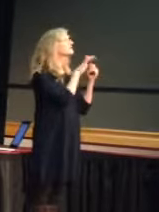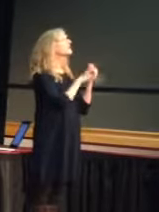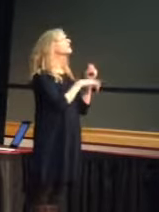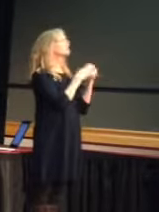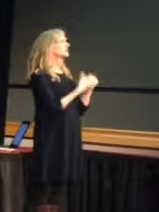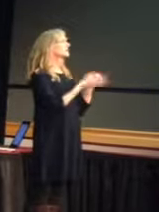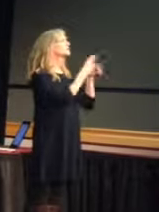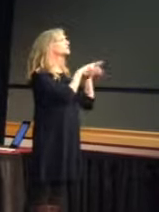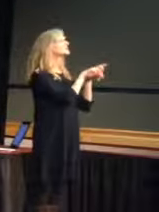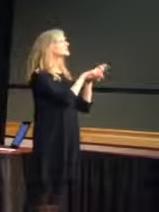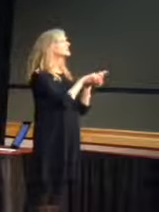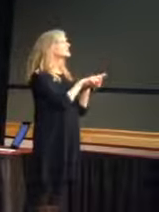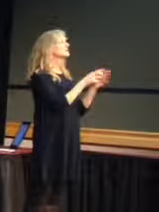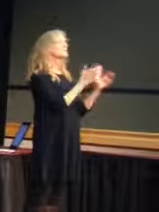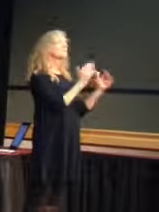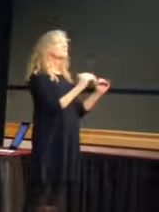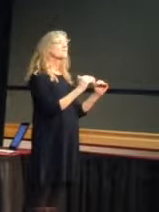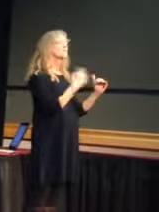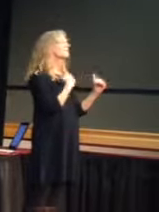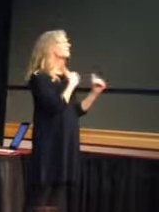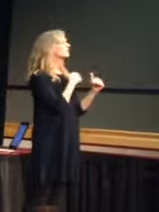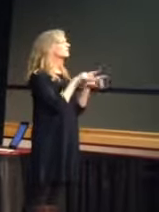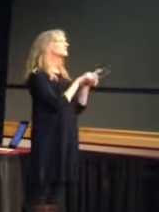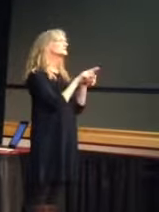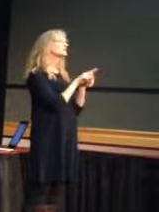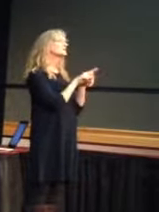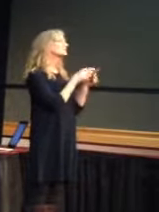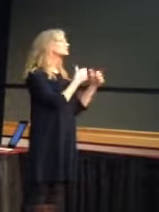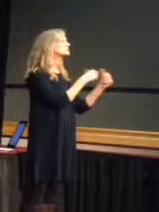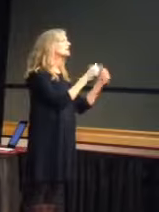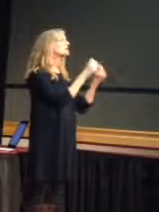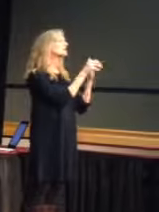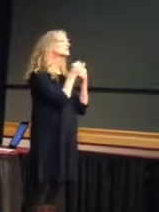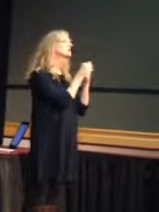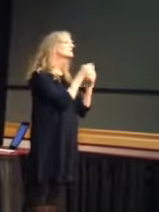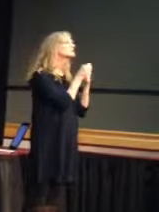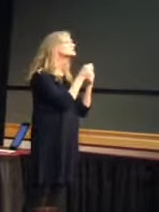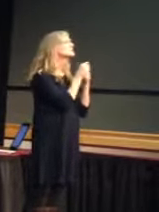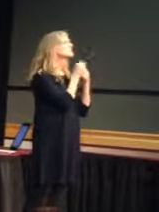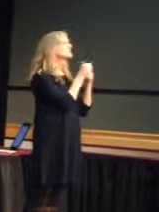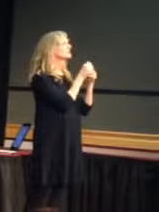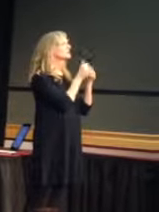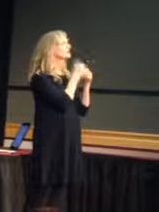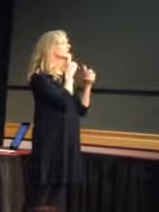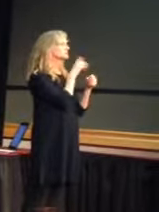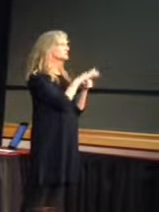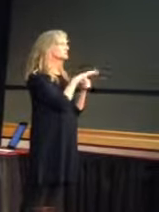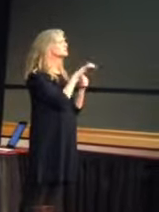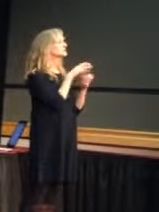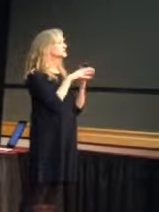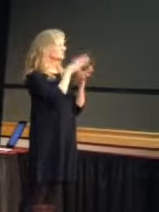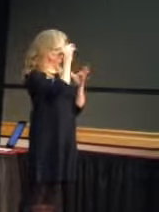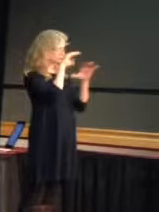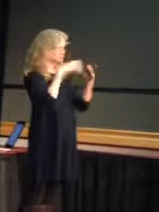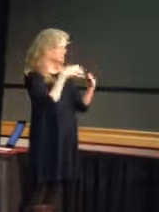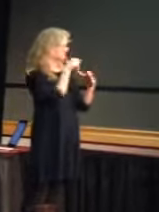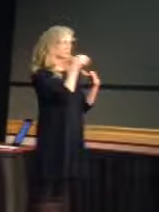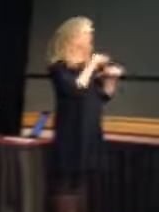And we will exercise all reasonable flexibility, of course, to ensure that students are not unduly affected.